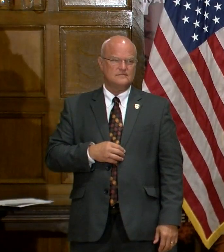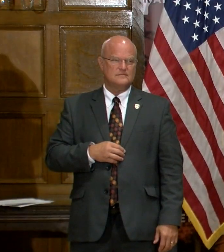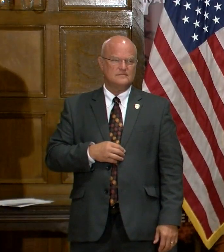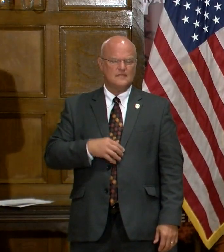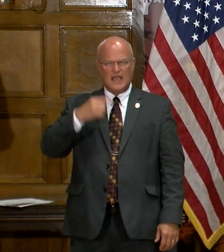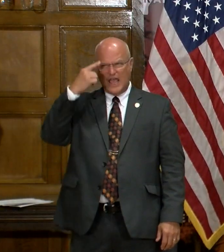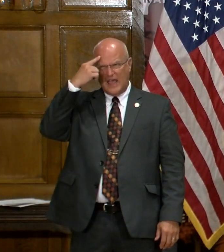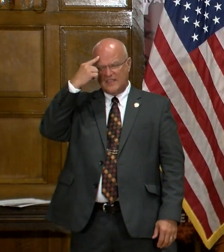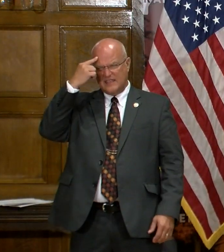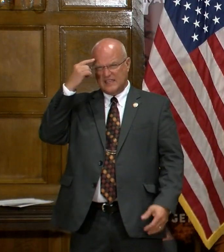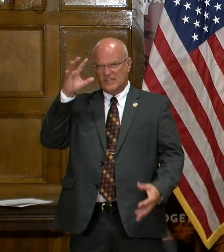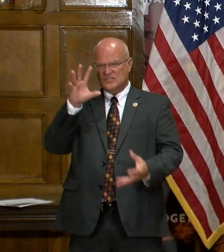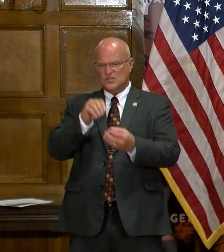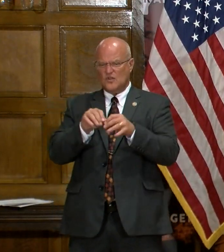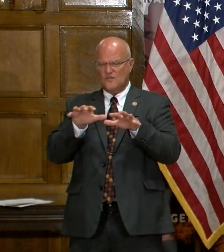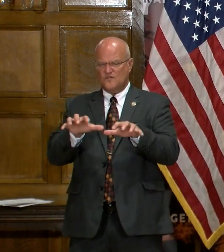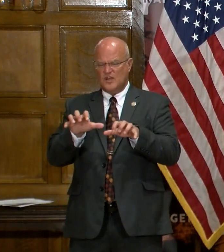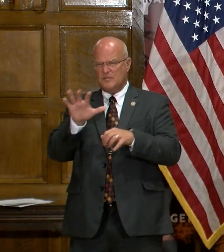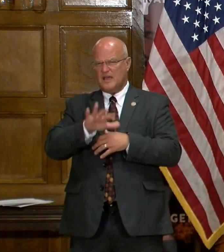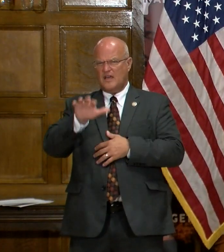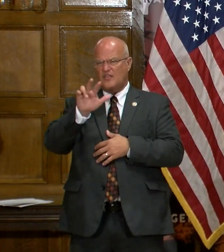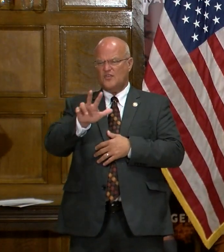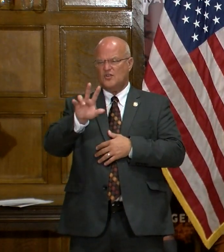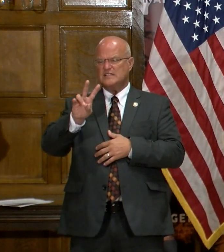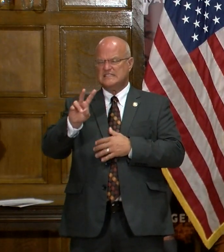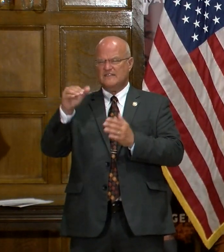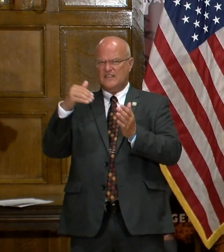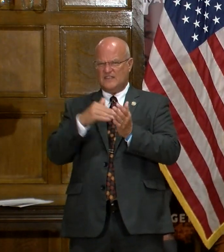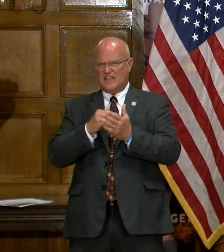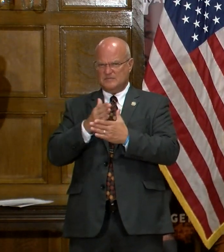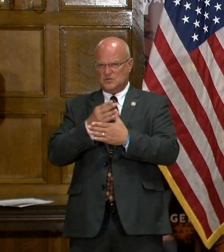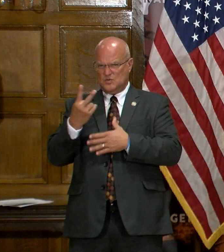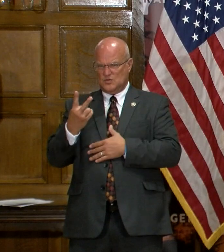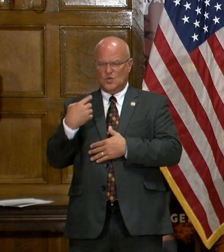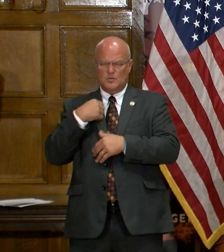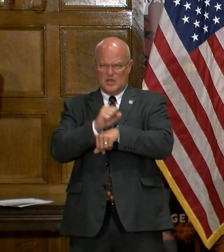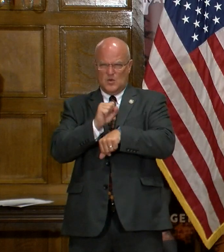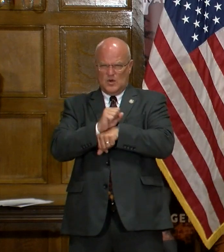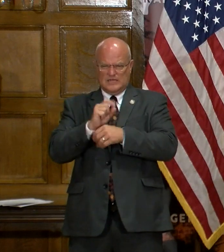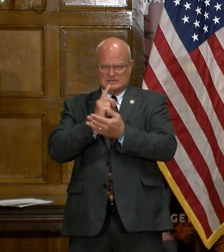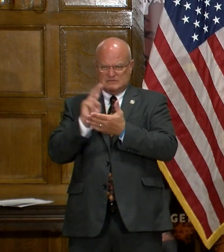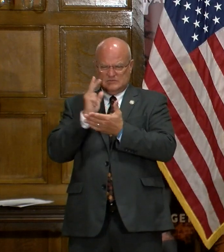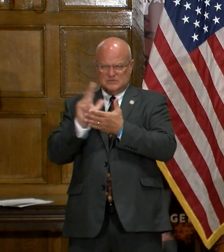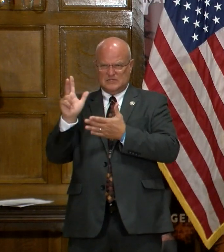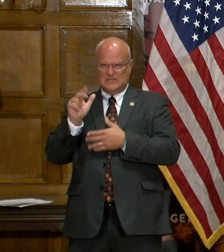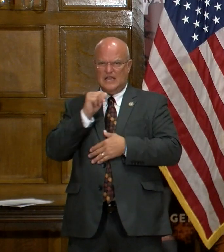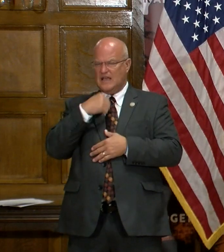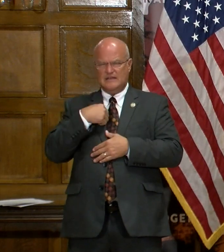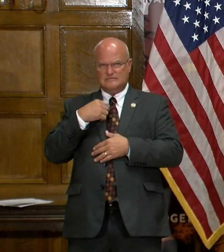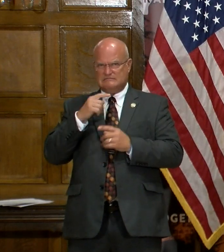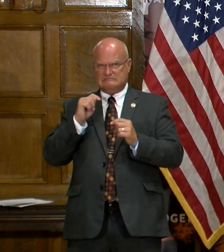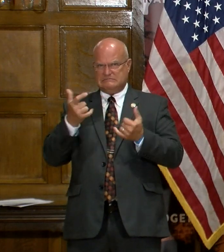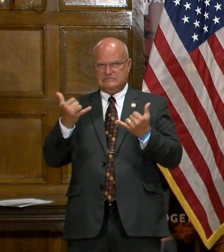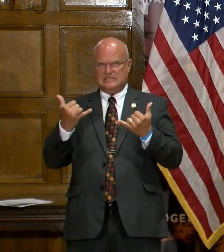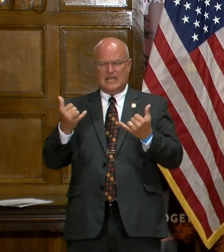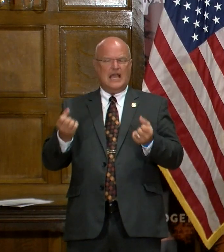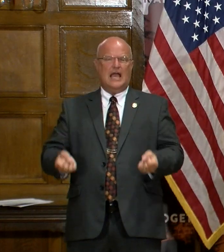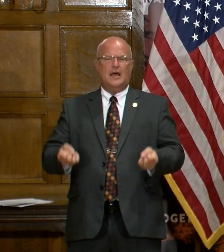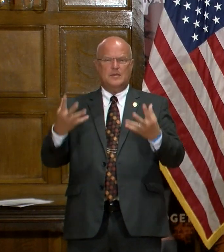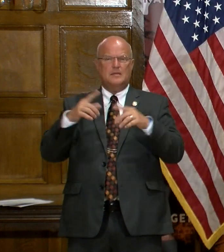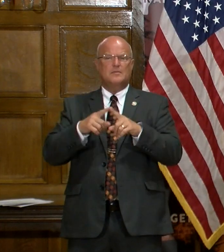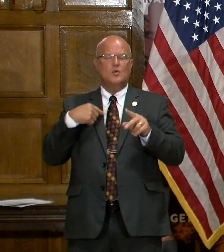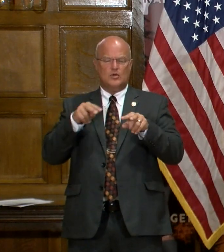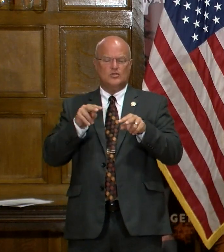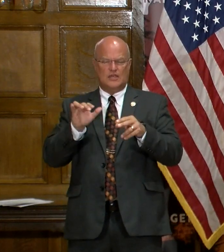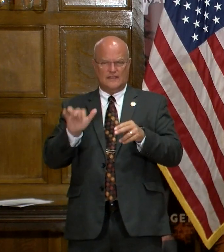I think on the total frozen is about 37,000 between the two. We've been working the last couple weeks. I don't have off the top of my head right now how many,